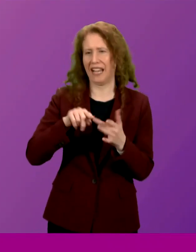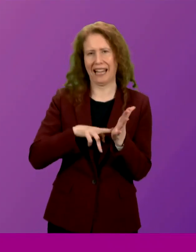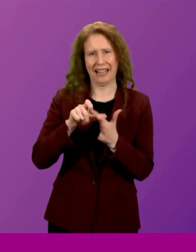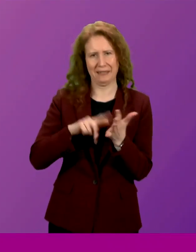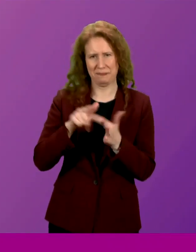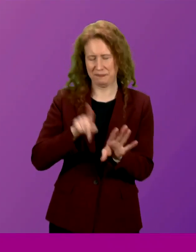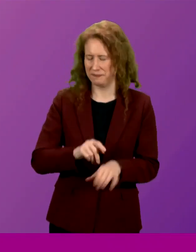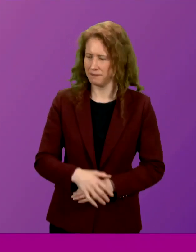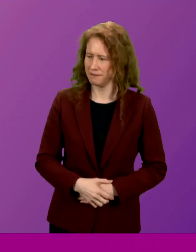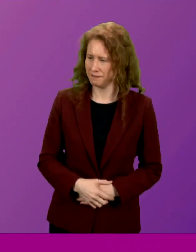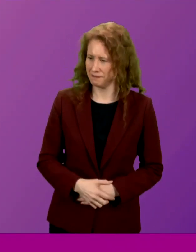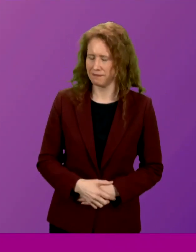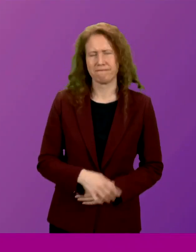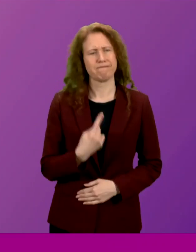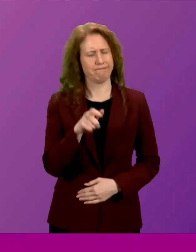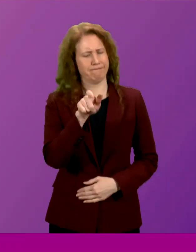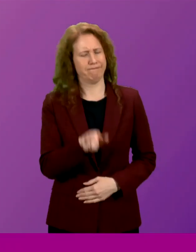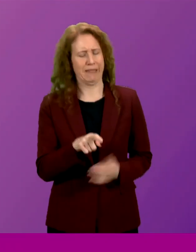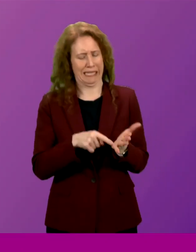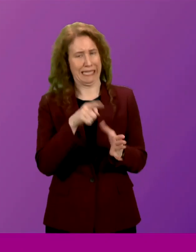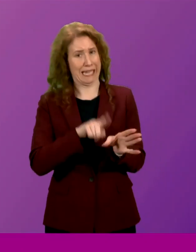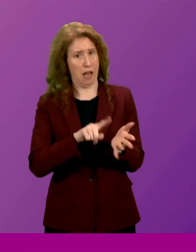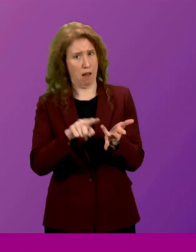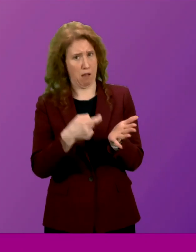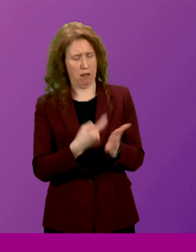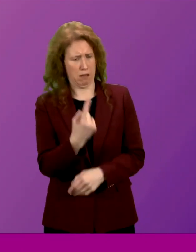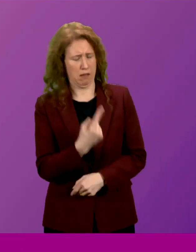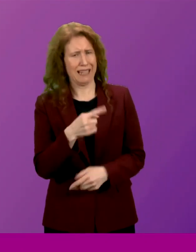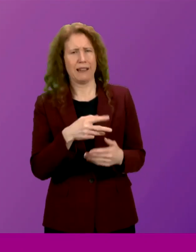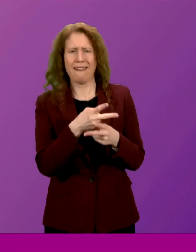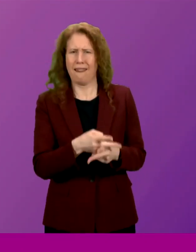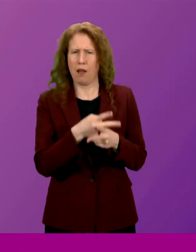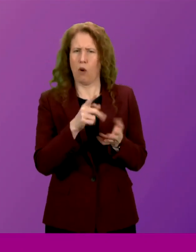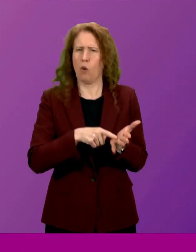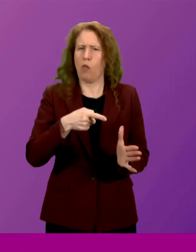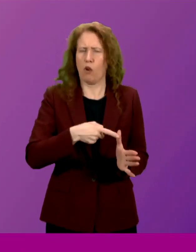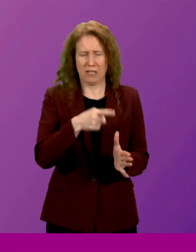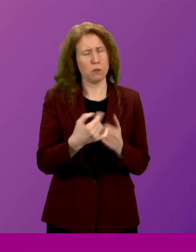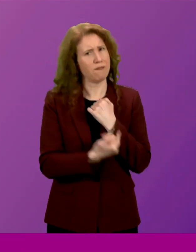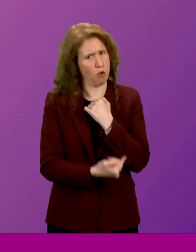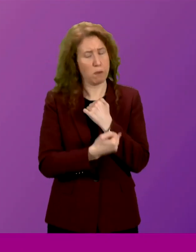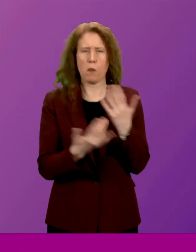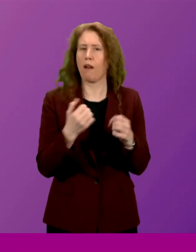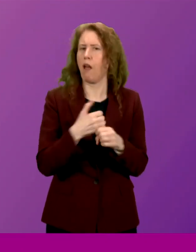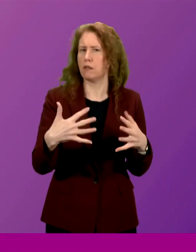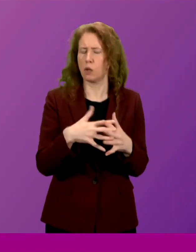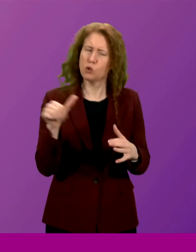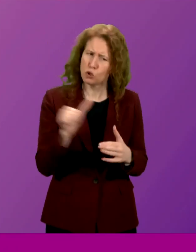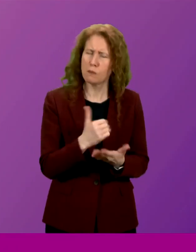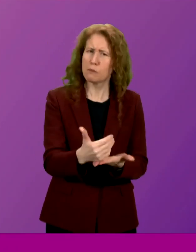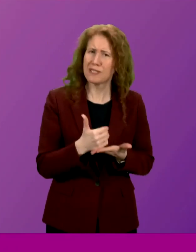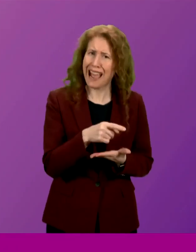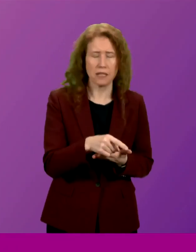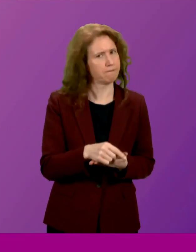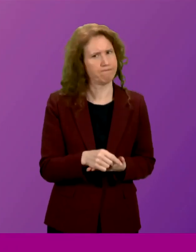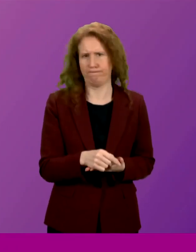Officer. Taylor was a vulnerable child in local authority care in Glasgow, and she should have been protected, but she was